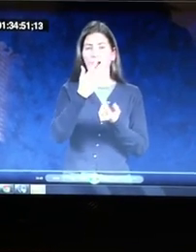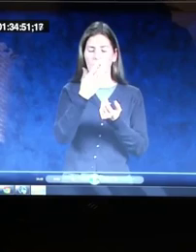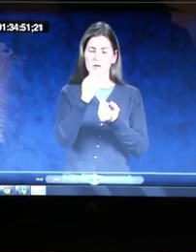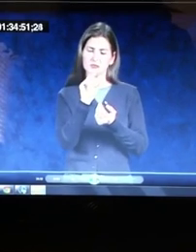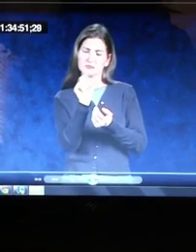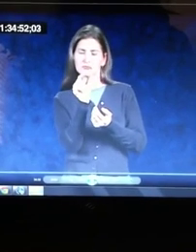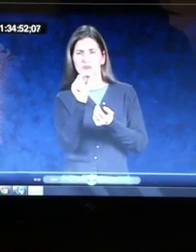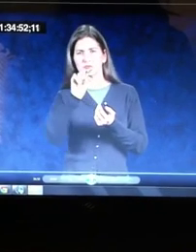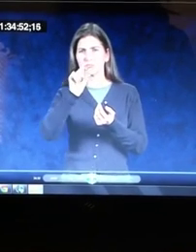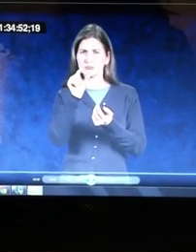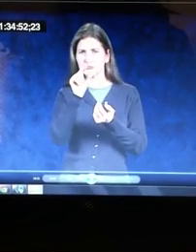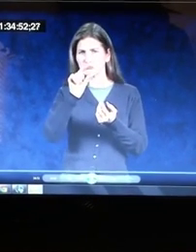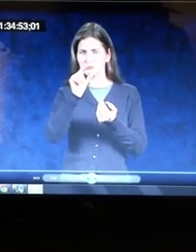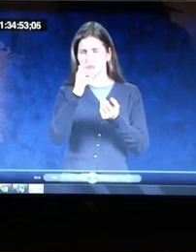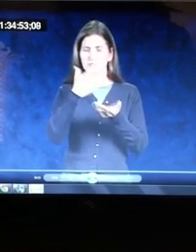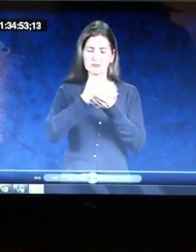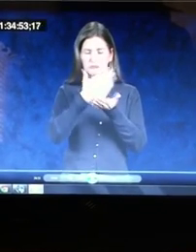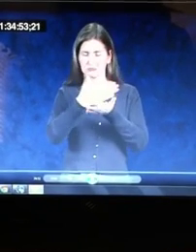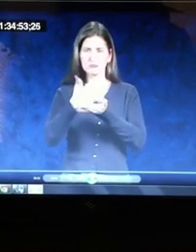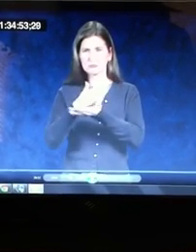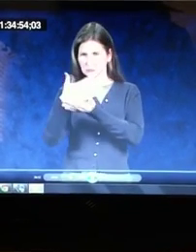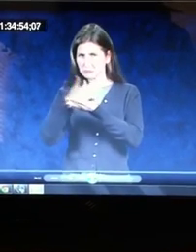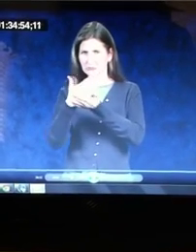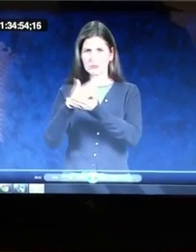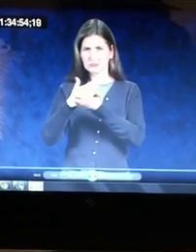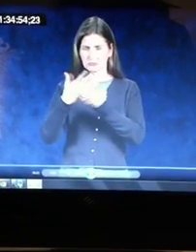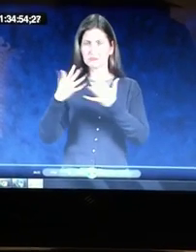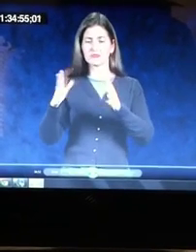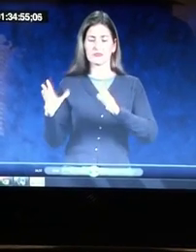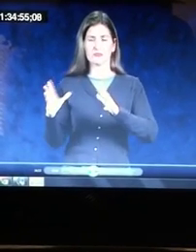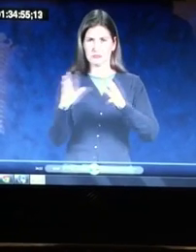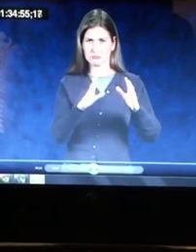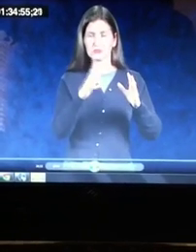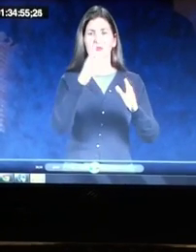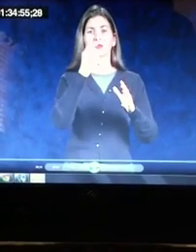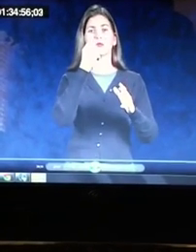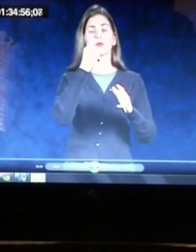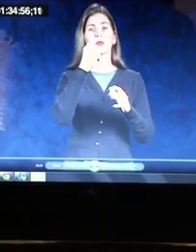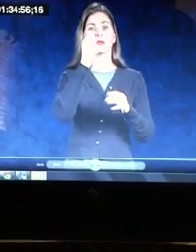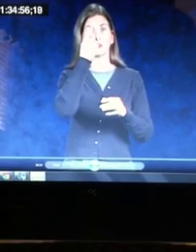cubes. Like 1 inch, 1/2 inch, kind of like that.